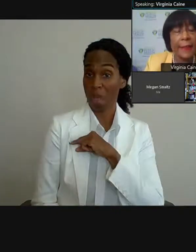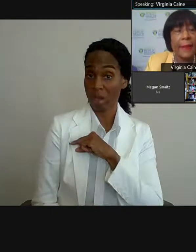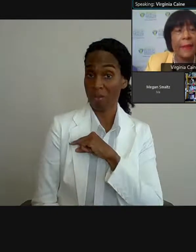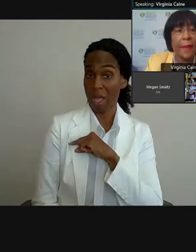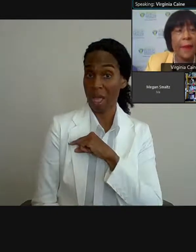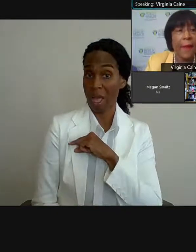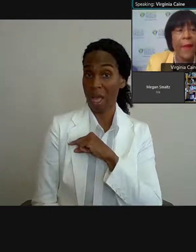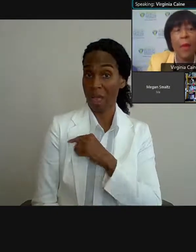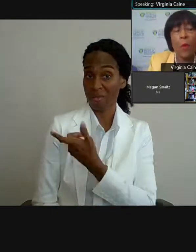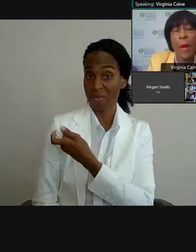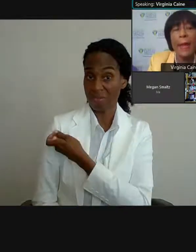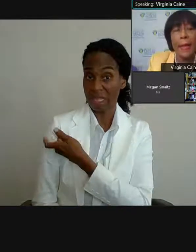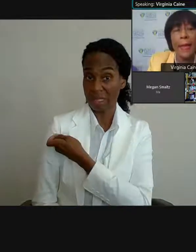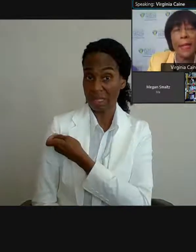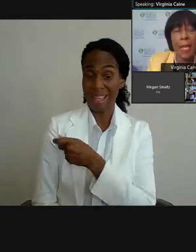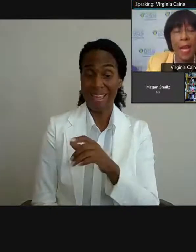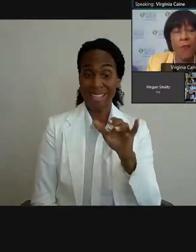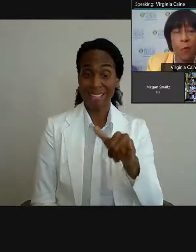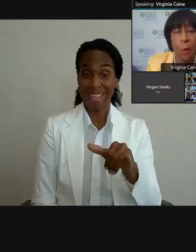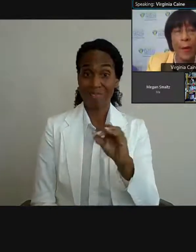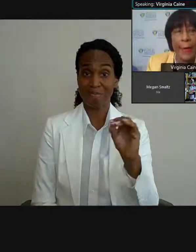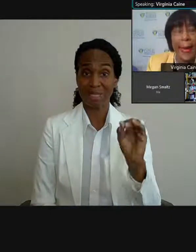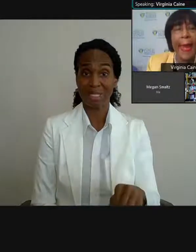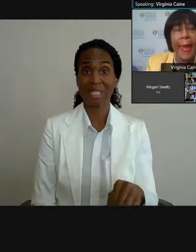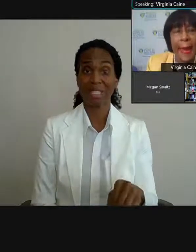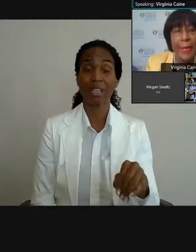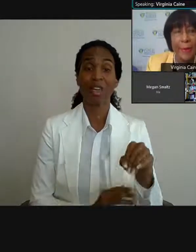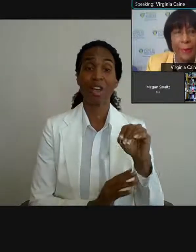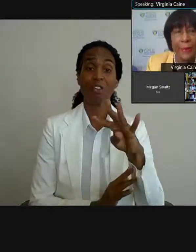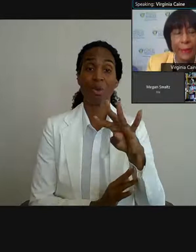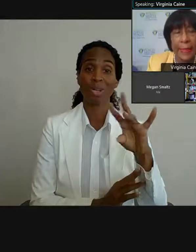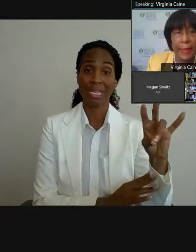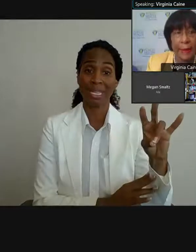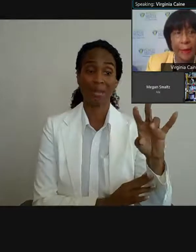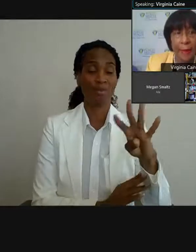a vaccine, that rate is at 48%.